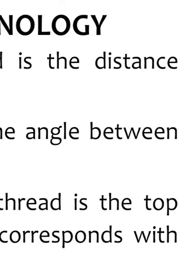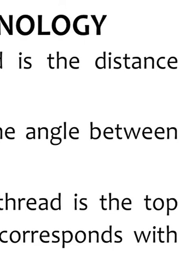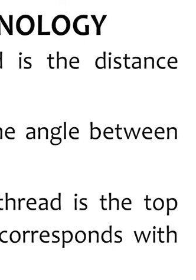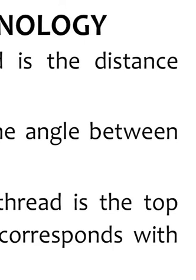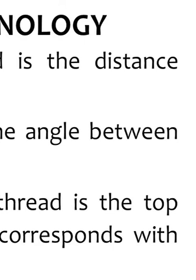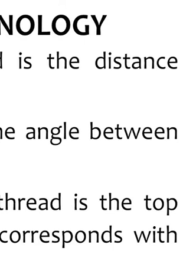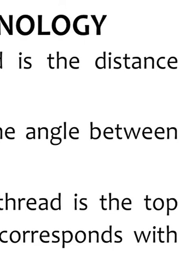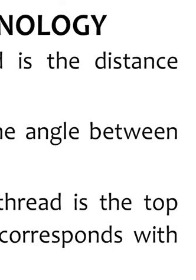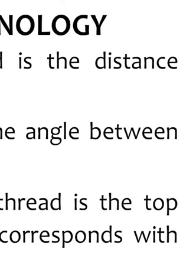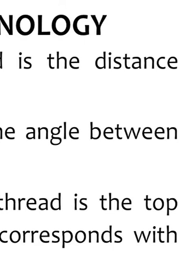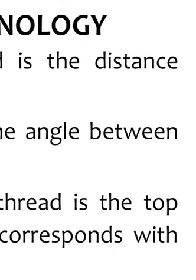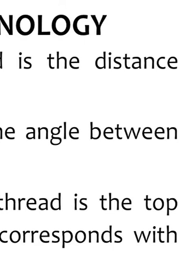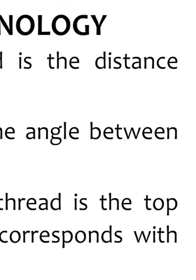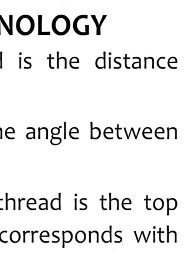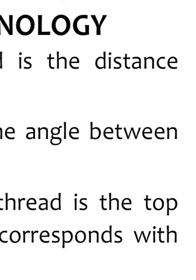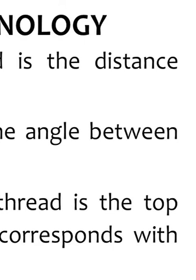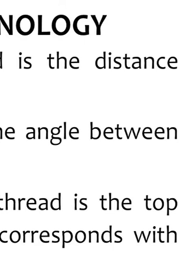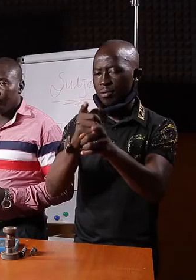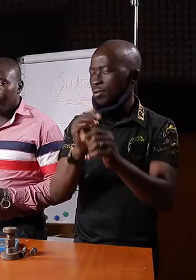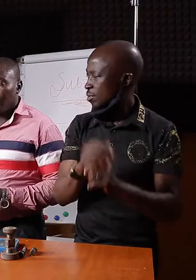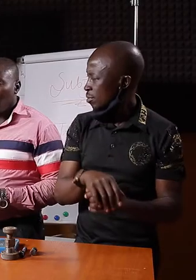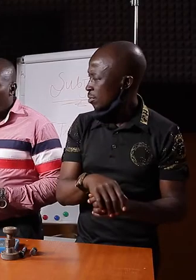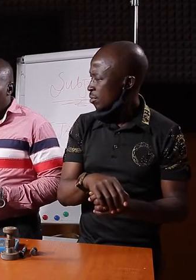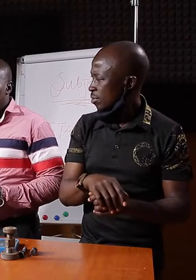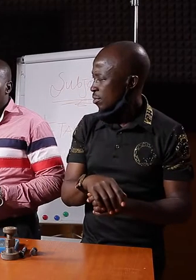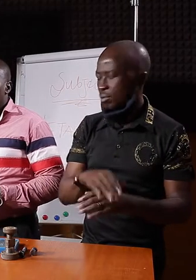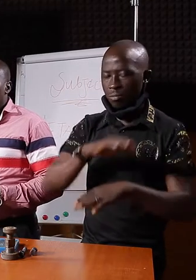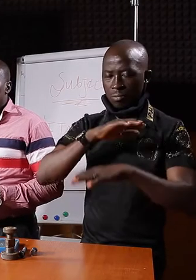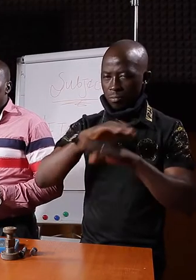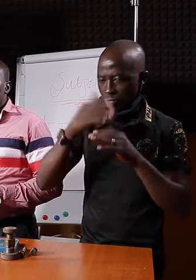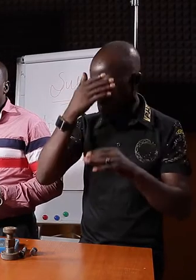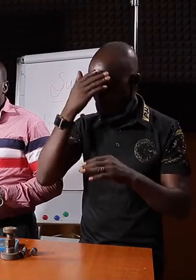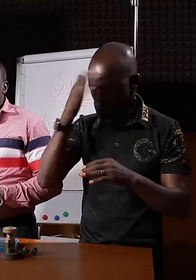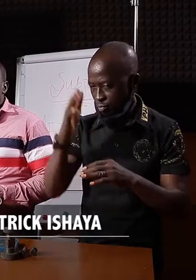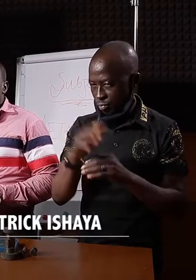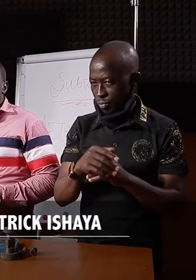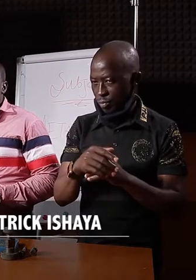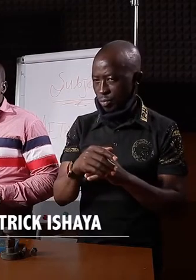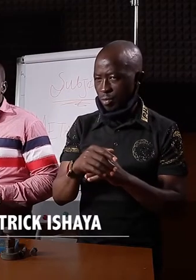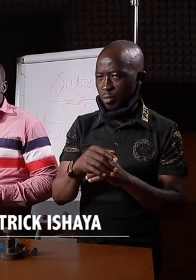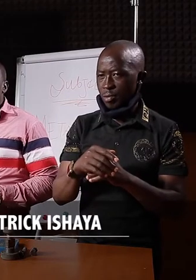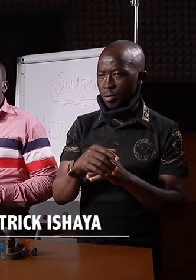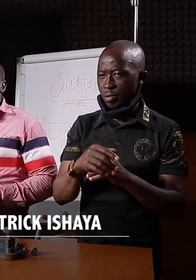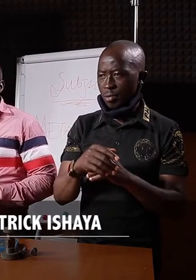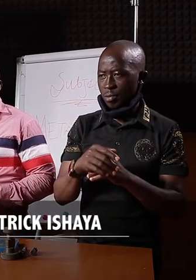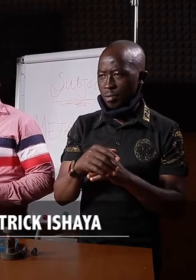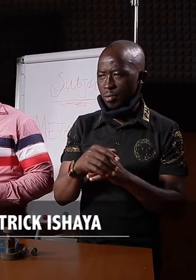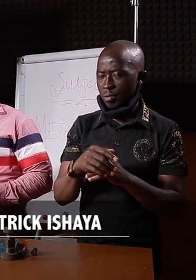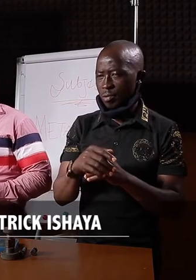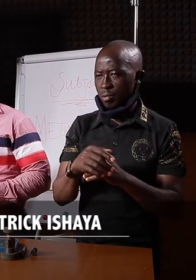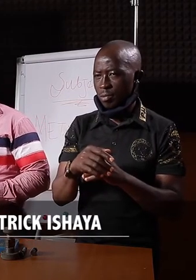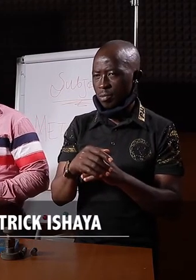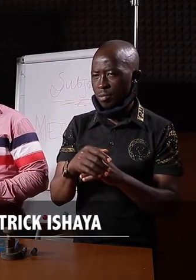thread or the reach. Don't forget, I said a thread is